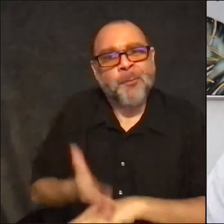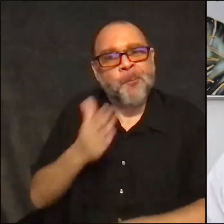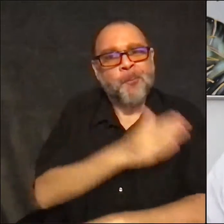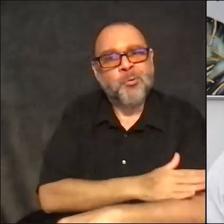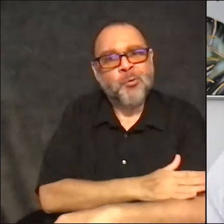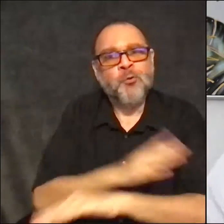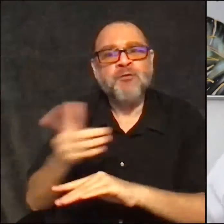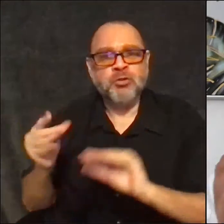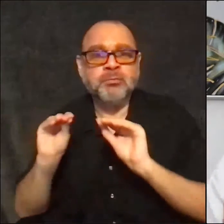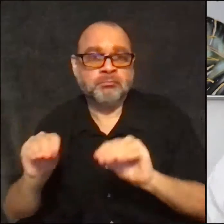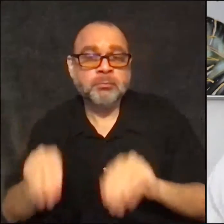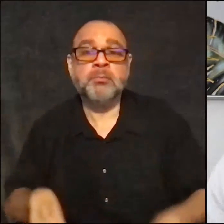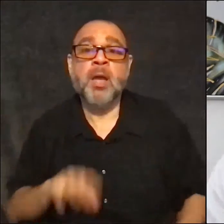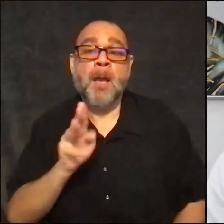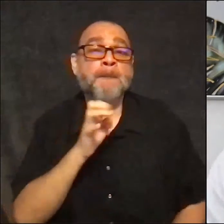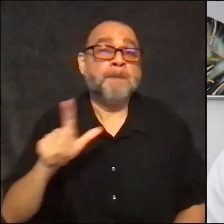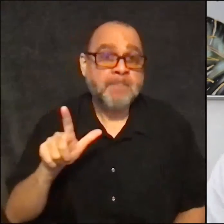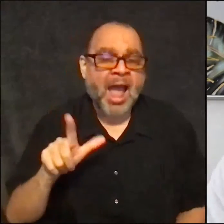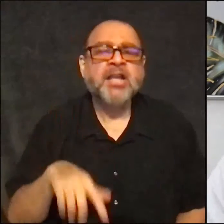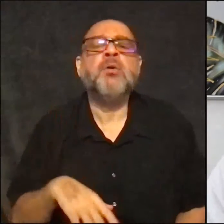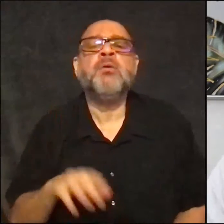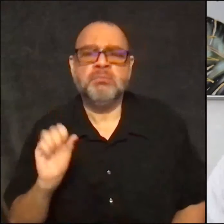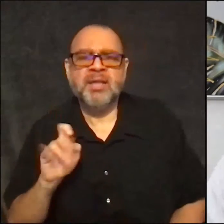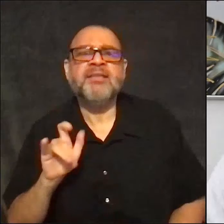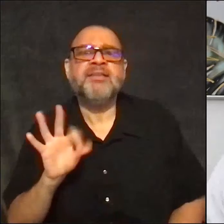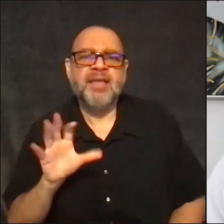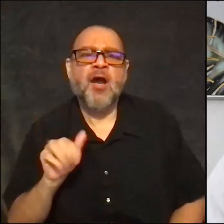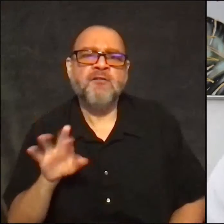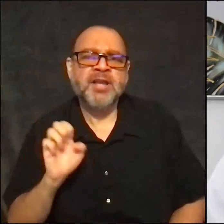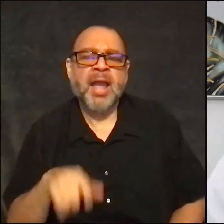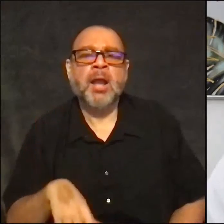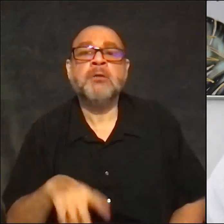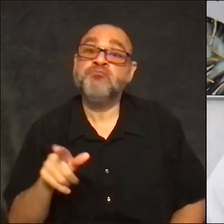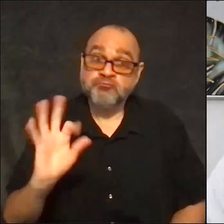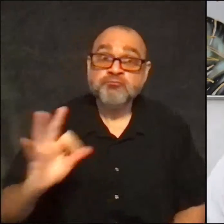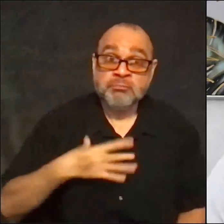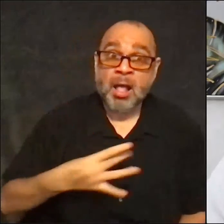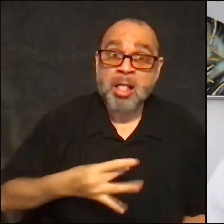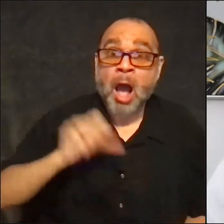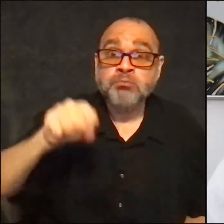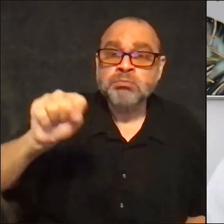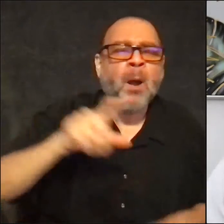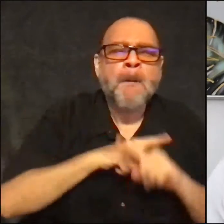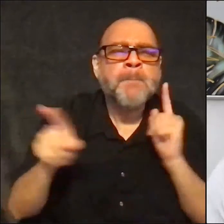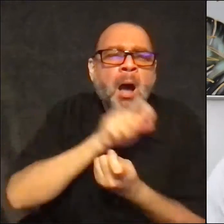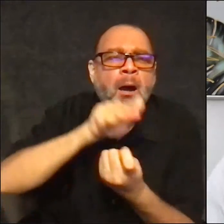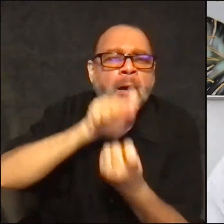we got. Michael has self-care. Michael, more specifically, what is the concrete action you're going to take on